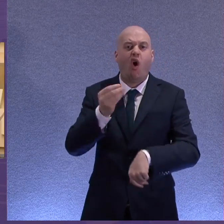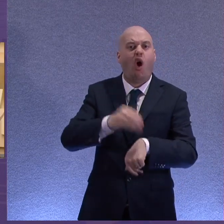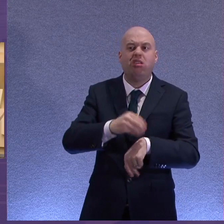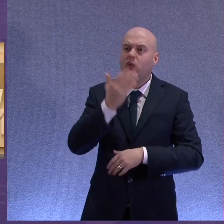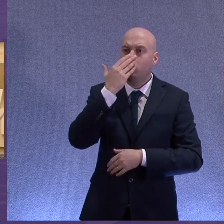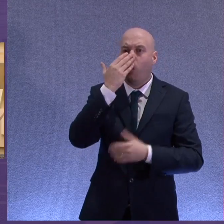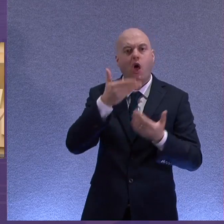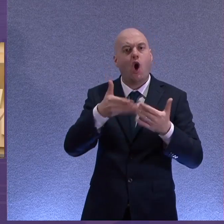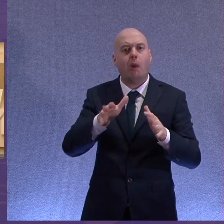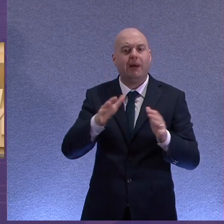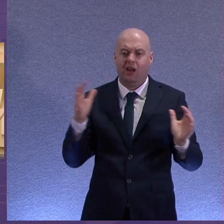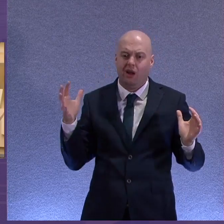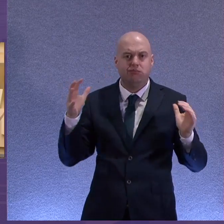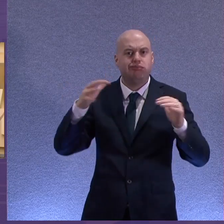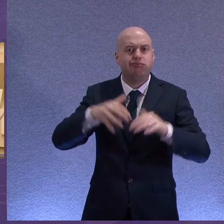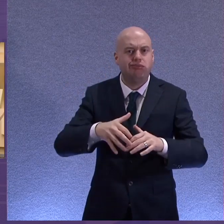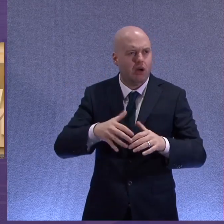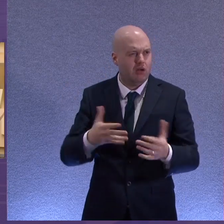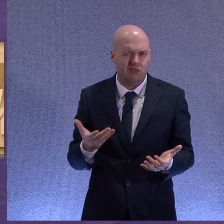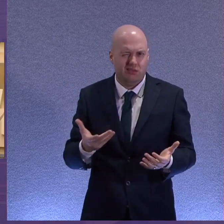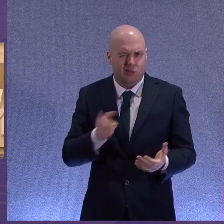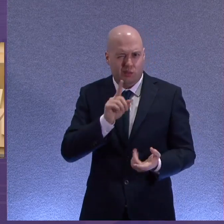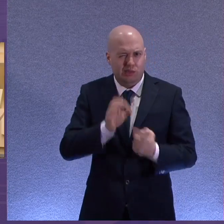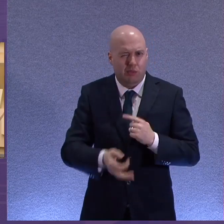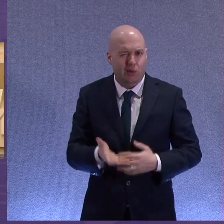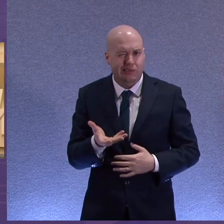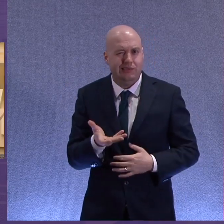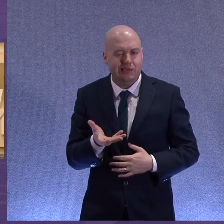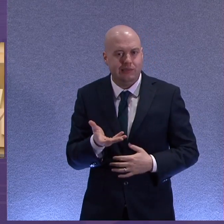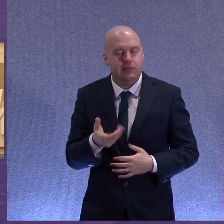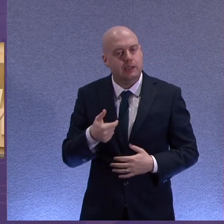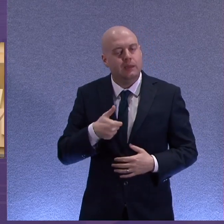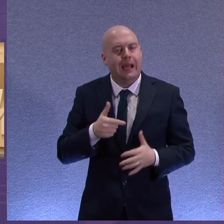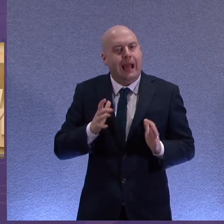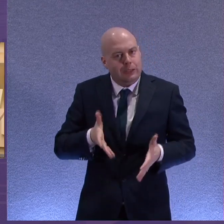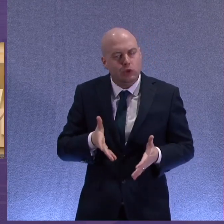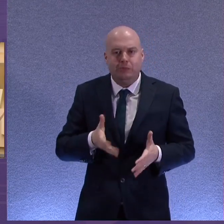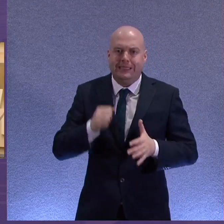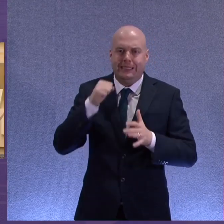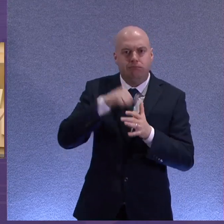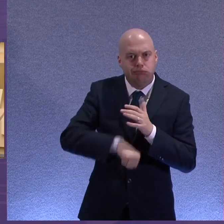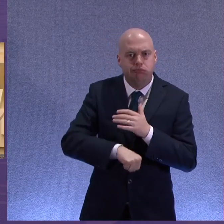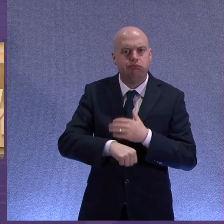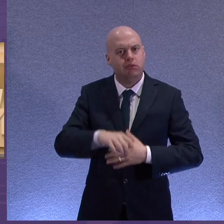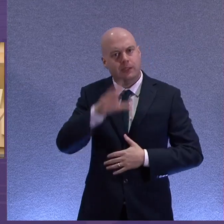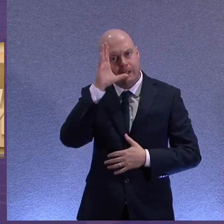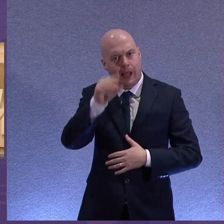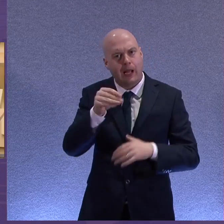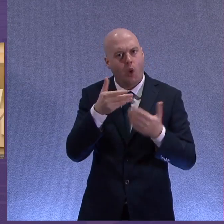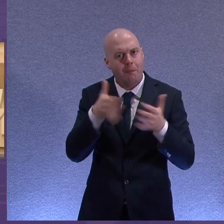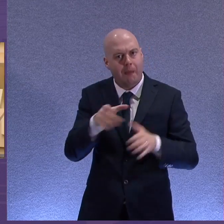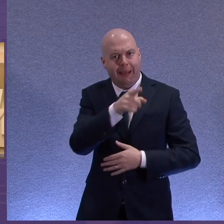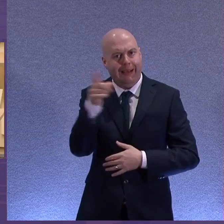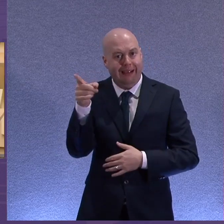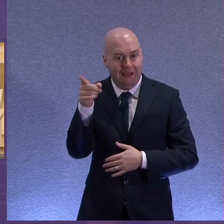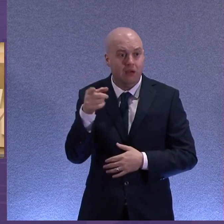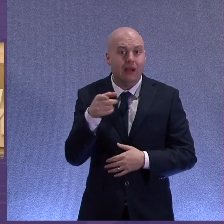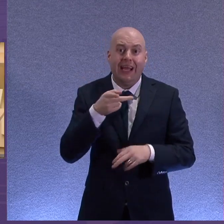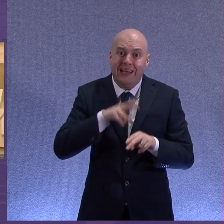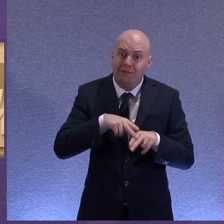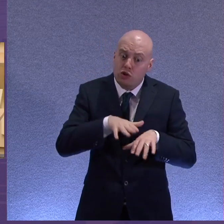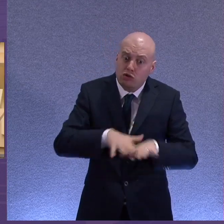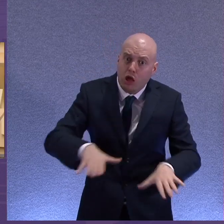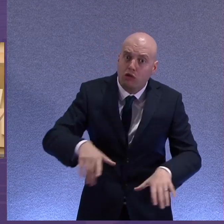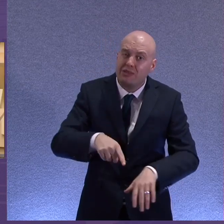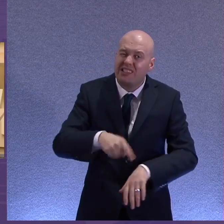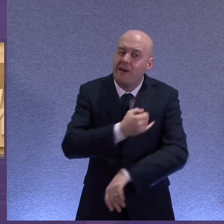congregating together in other ways. So we've had to be very rigorous about key workers and vulnerable children. The priority has to be those in the